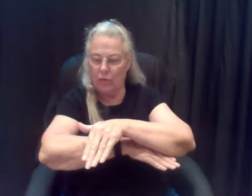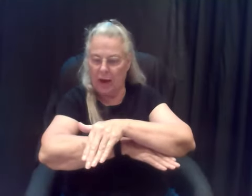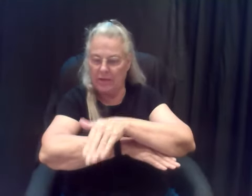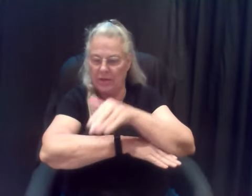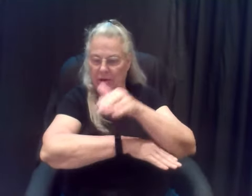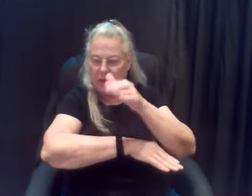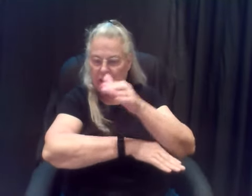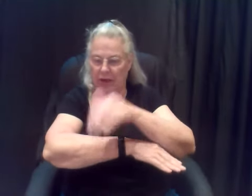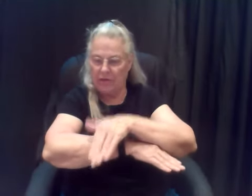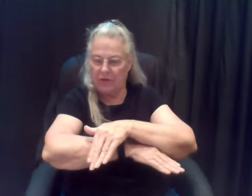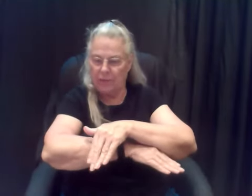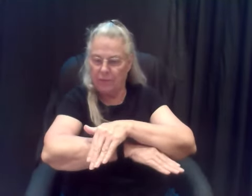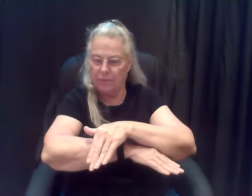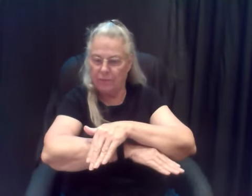horizon. Evening.